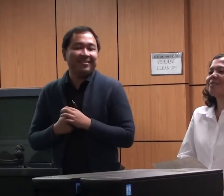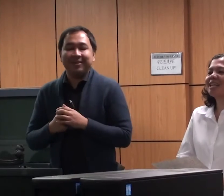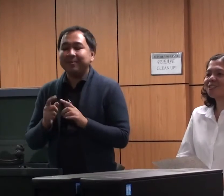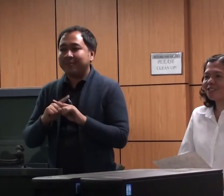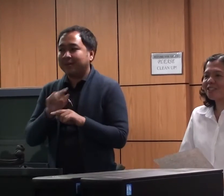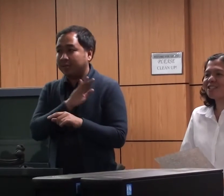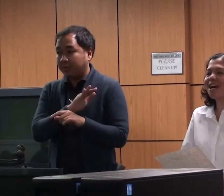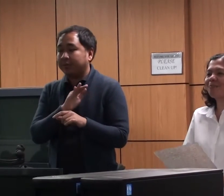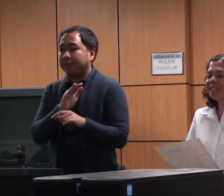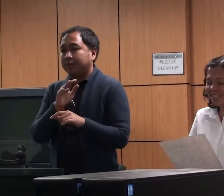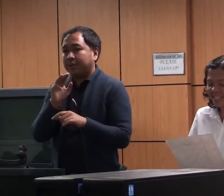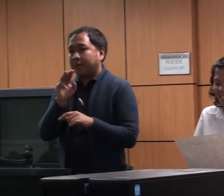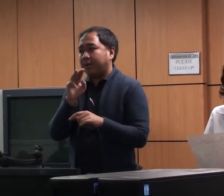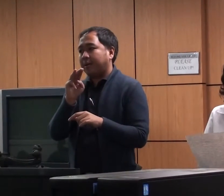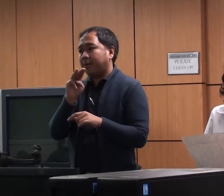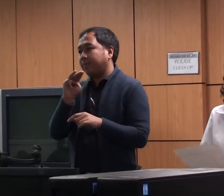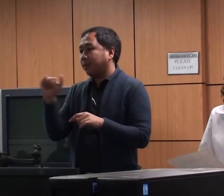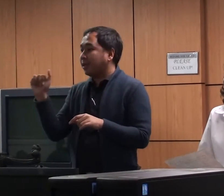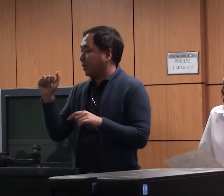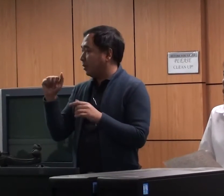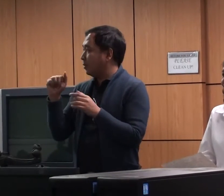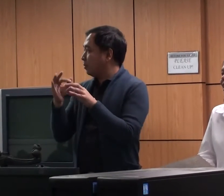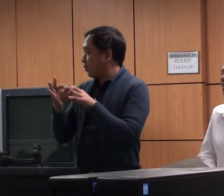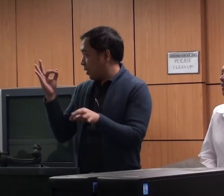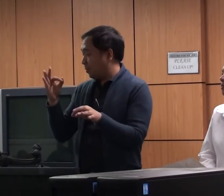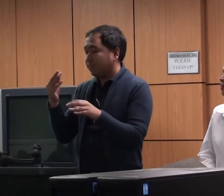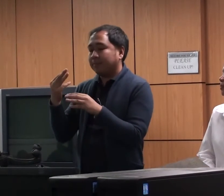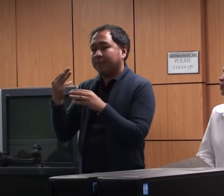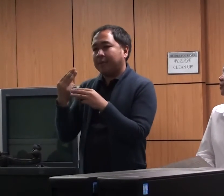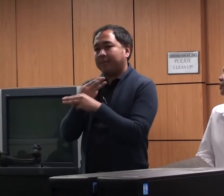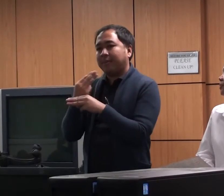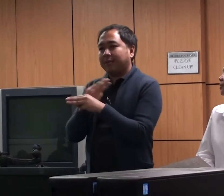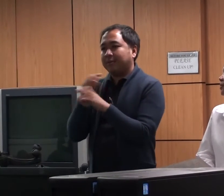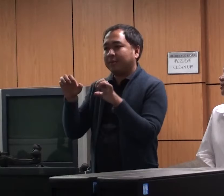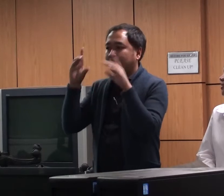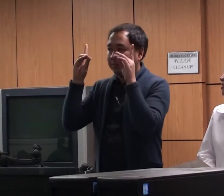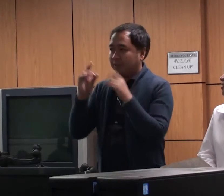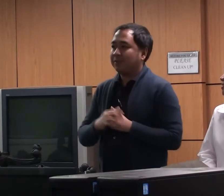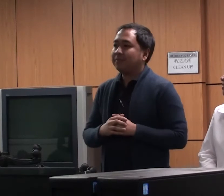But her master's degree is in math education.